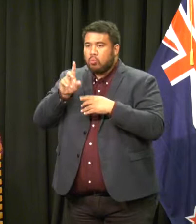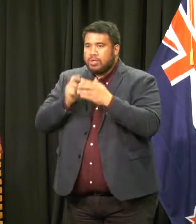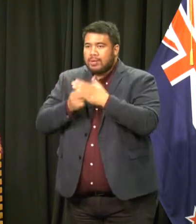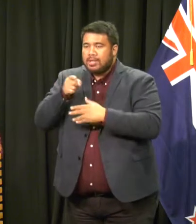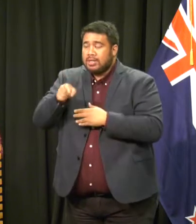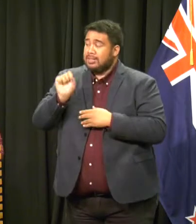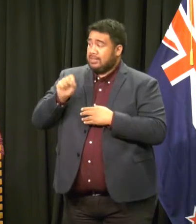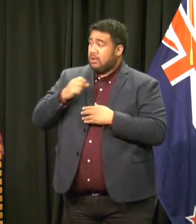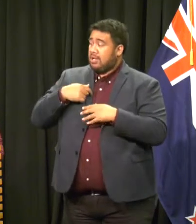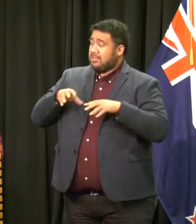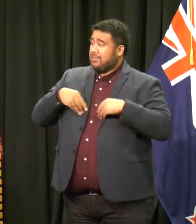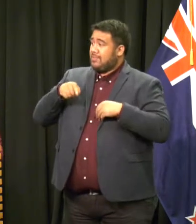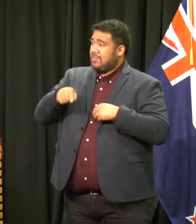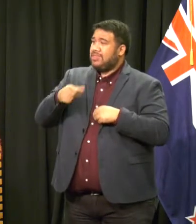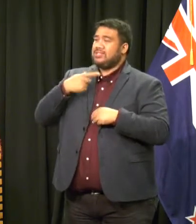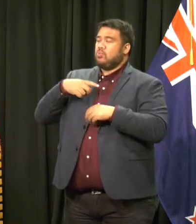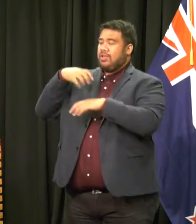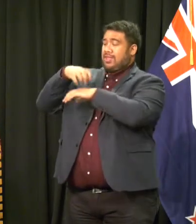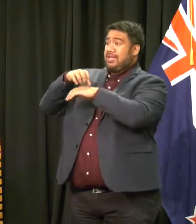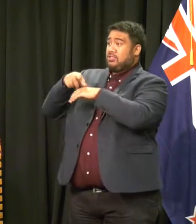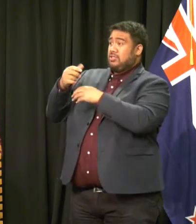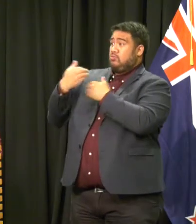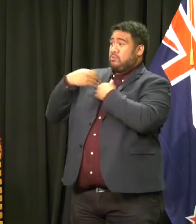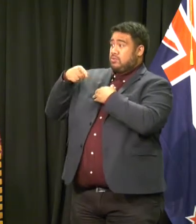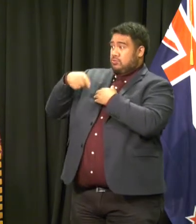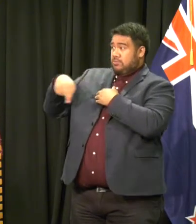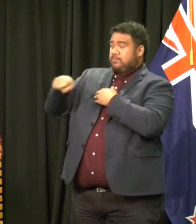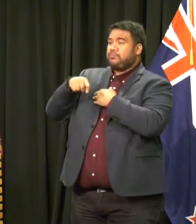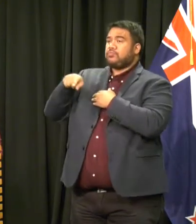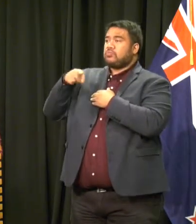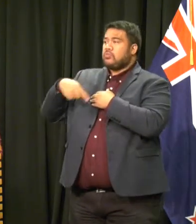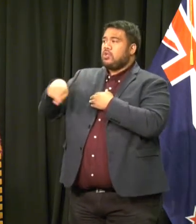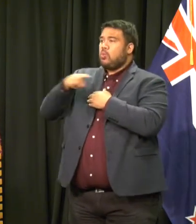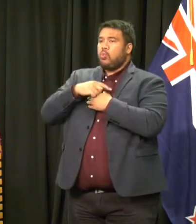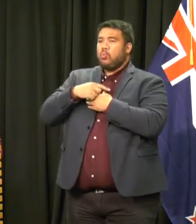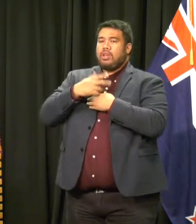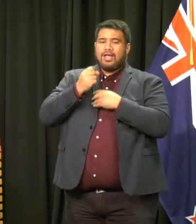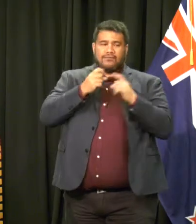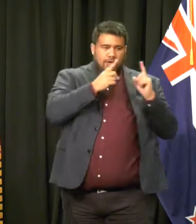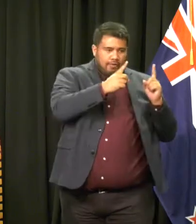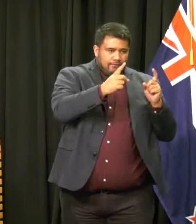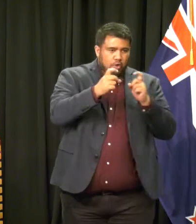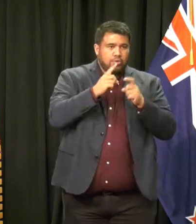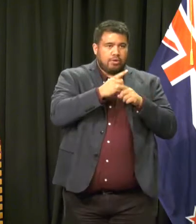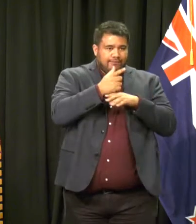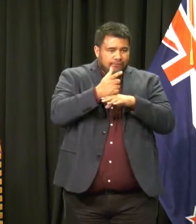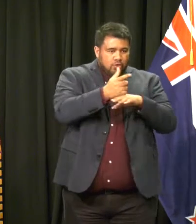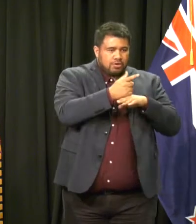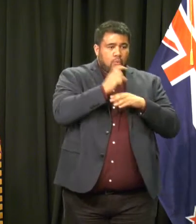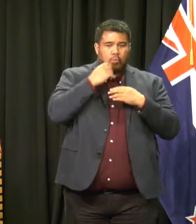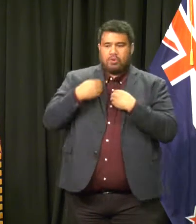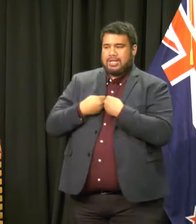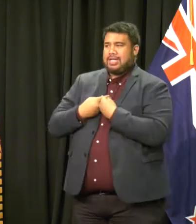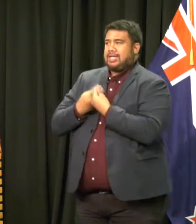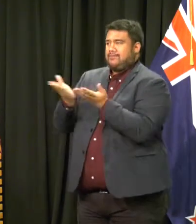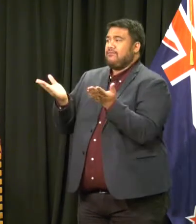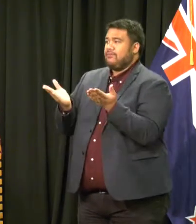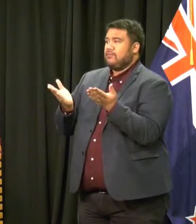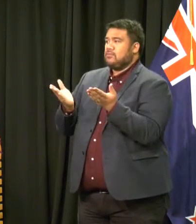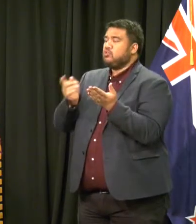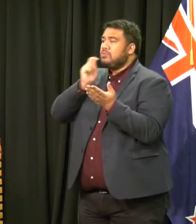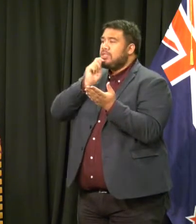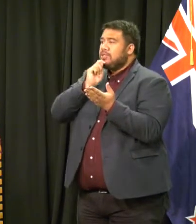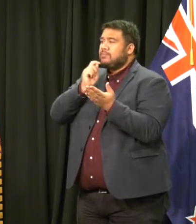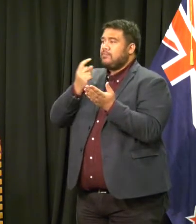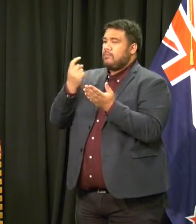why the agency, as I understand, will be providing photos and footage of the re-entry at the time that